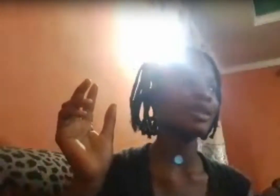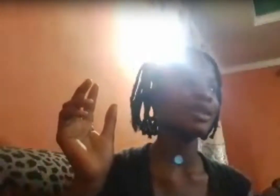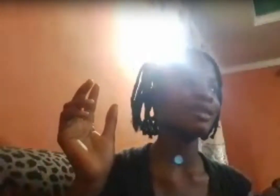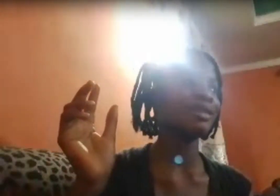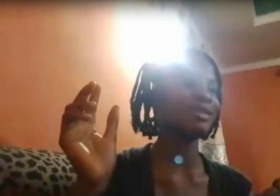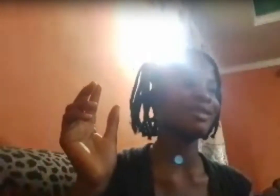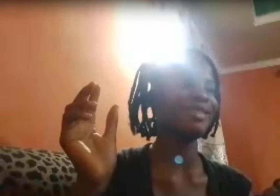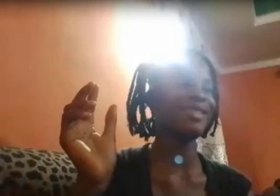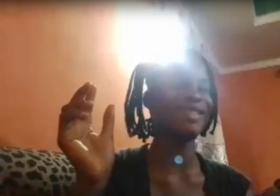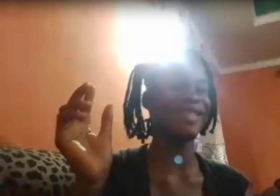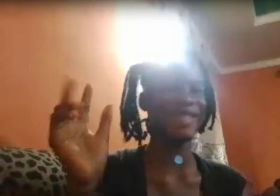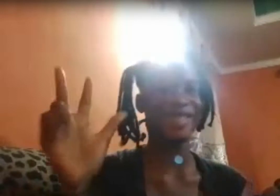Thousand.